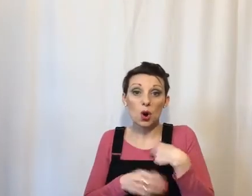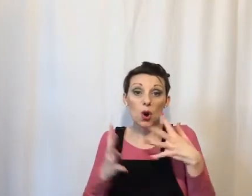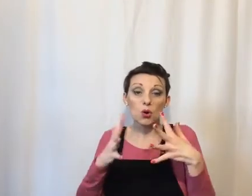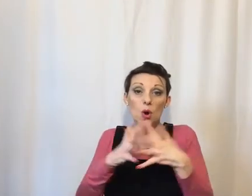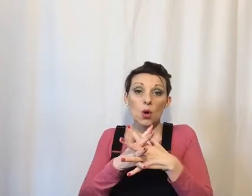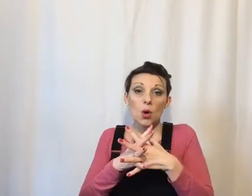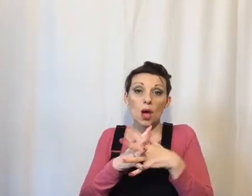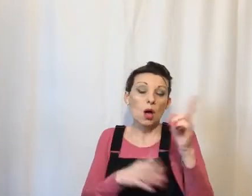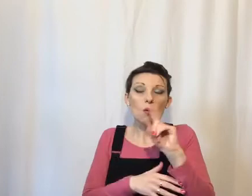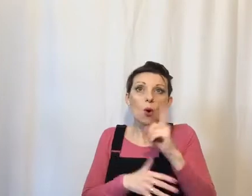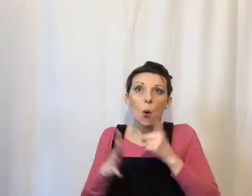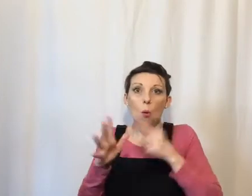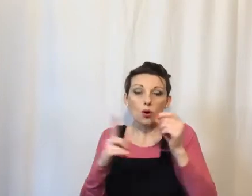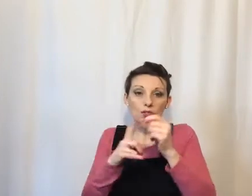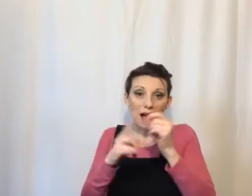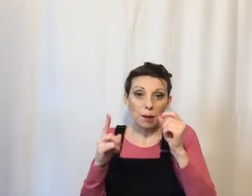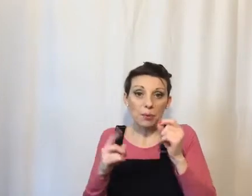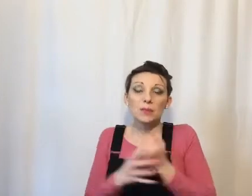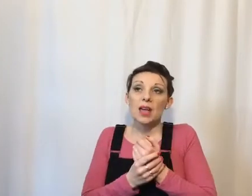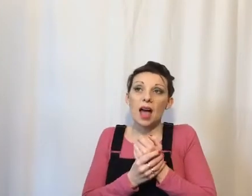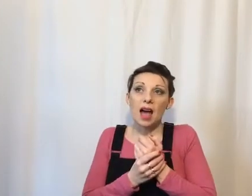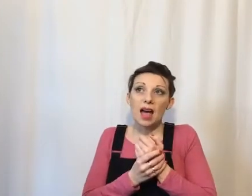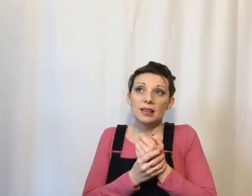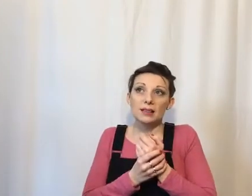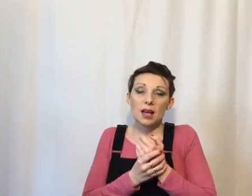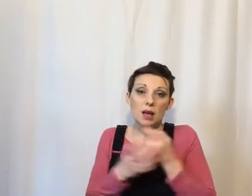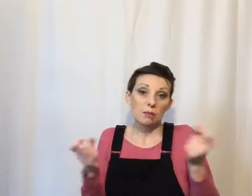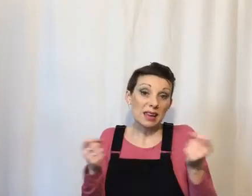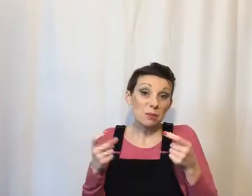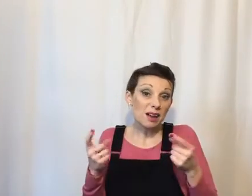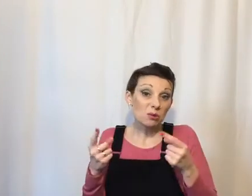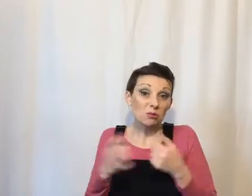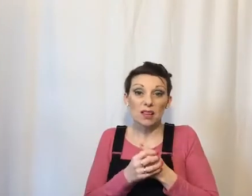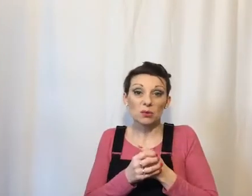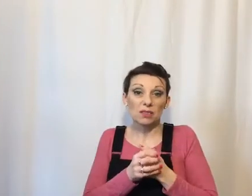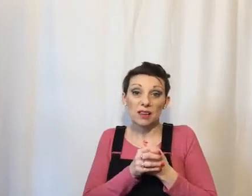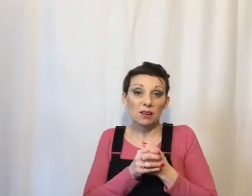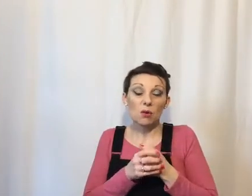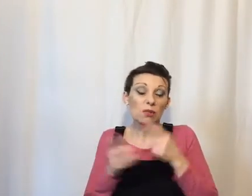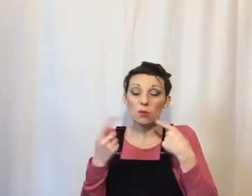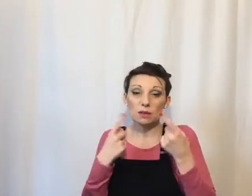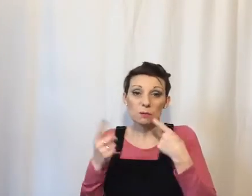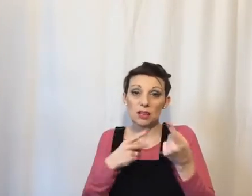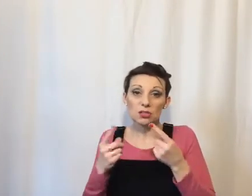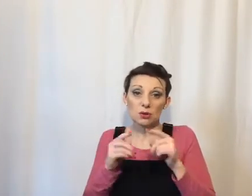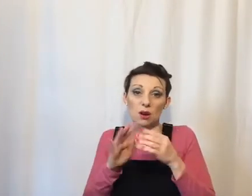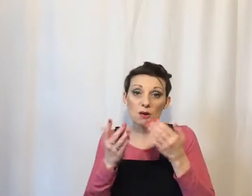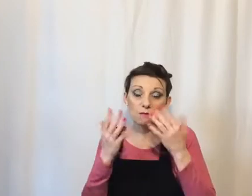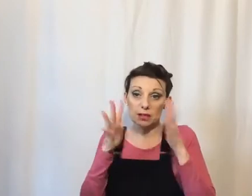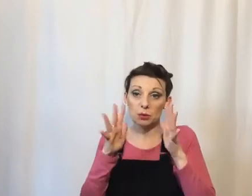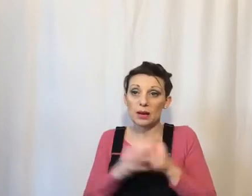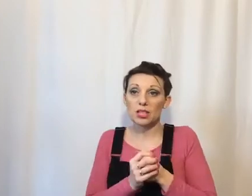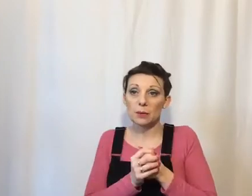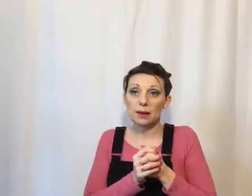on WhatsApp and email, that sort of thing. All the information's on our Facebook page anyway.